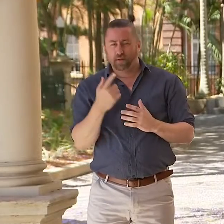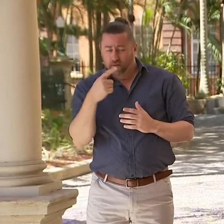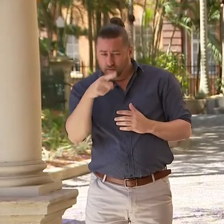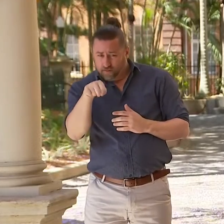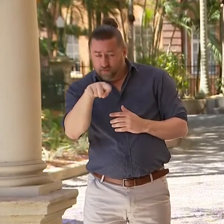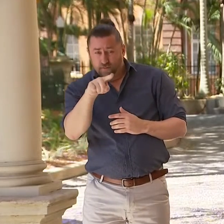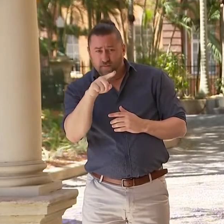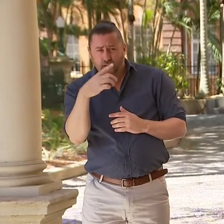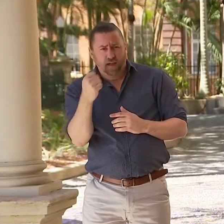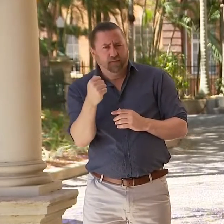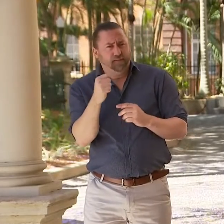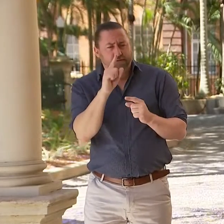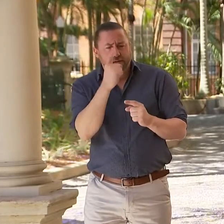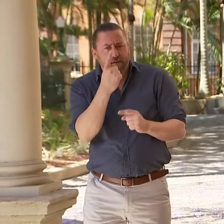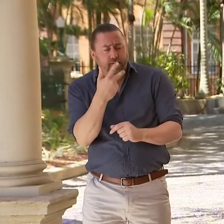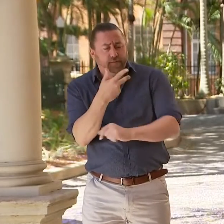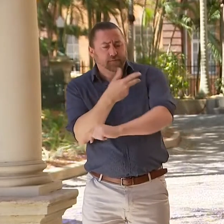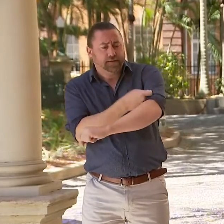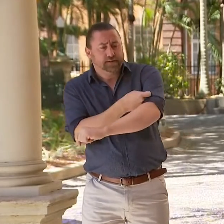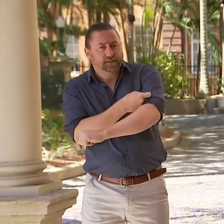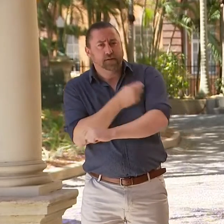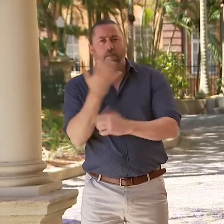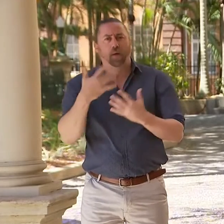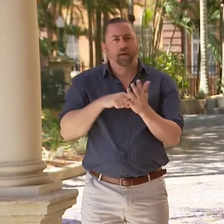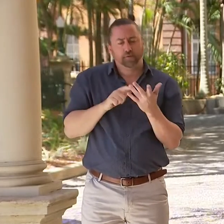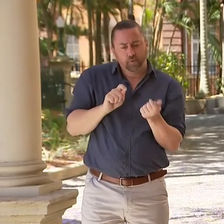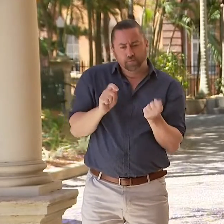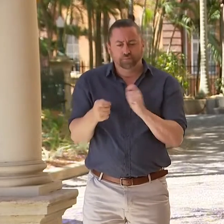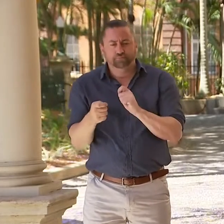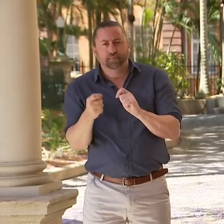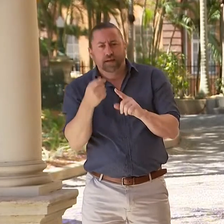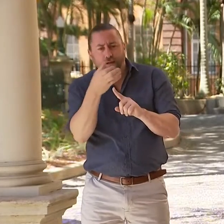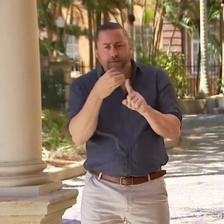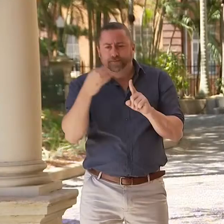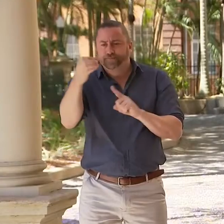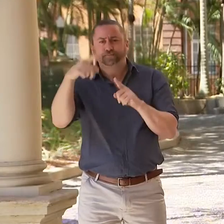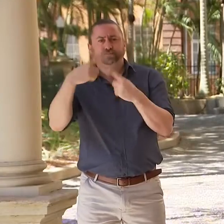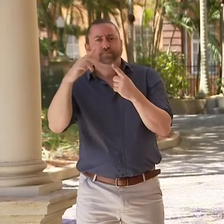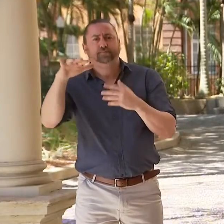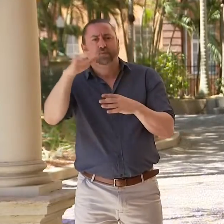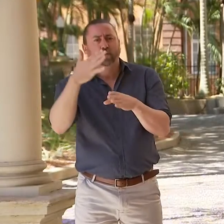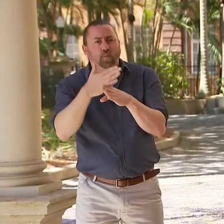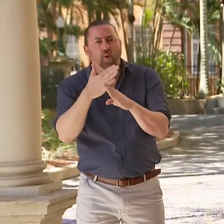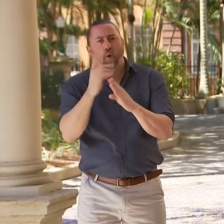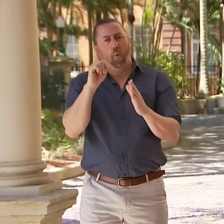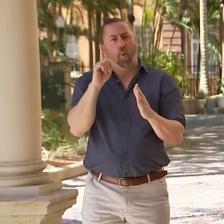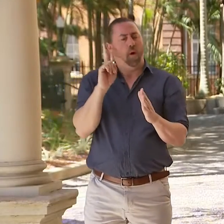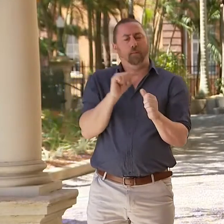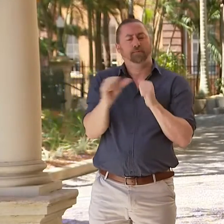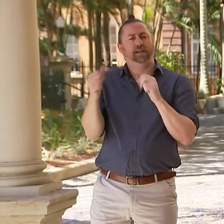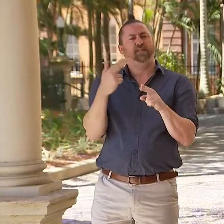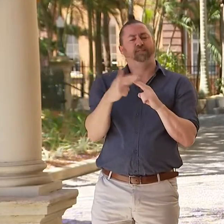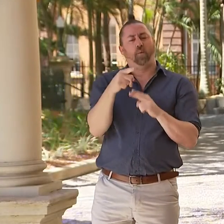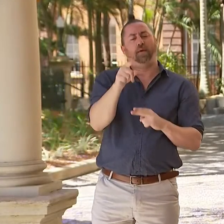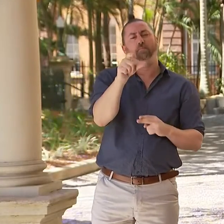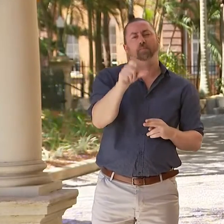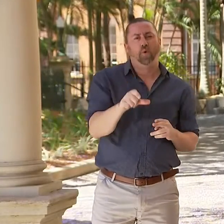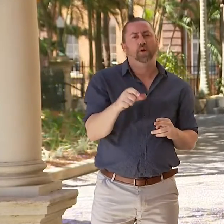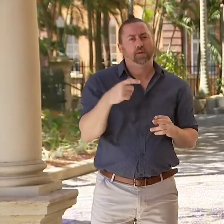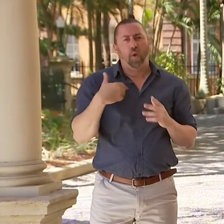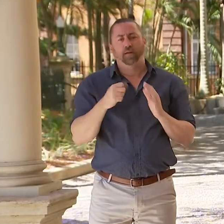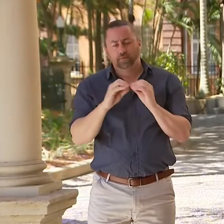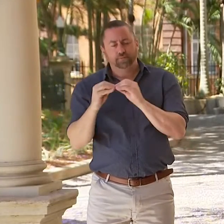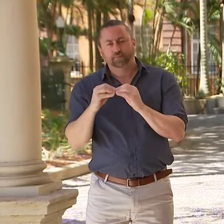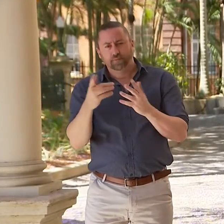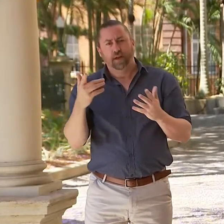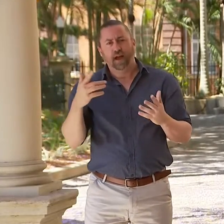those conditions, so whether we need to look at it to redeploy them or what we need to do. So we're just working that through, but it's a